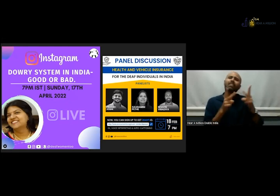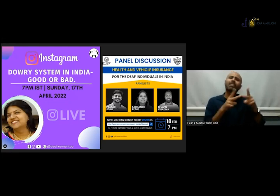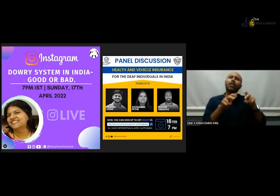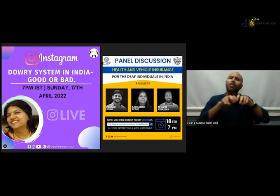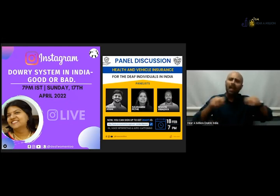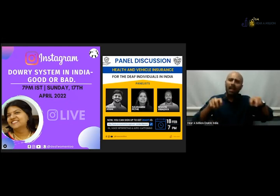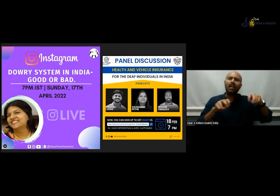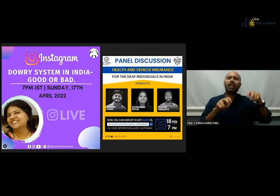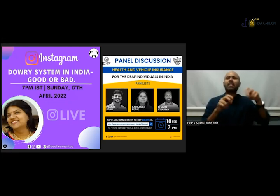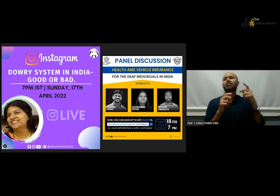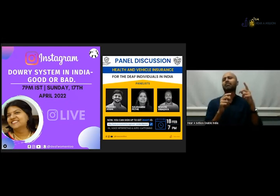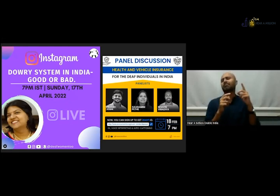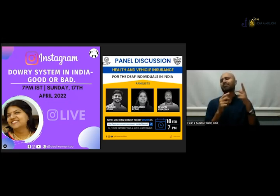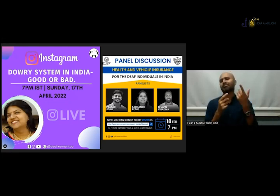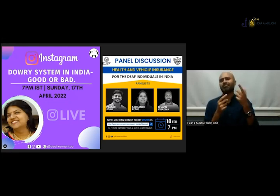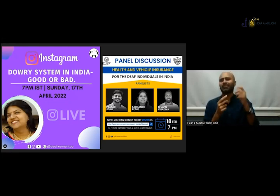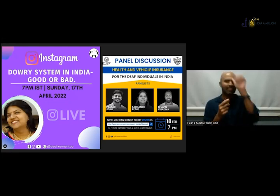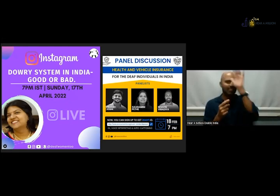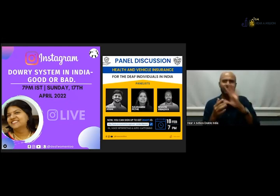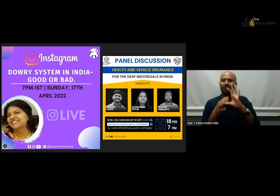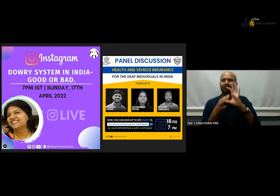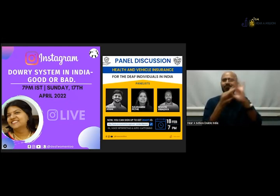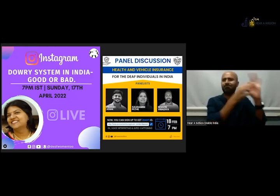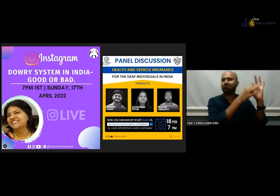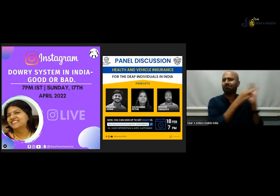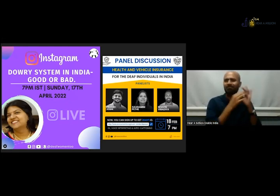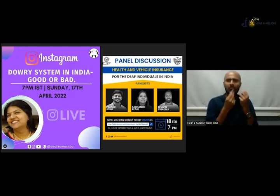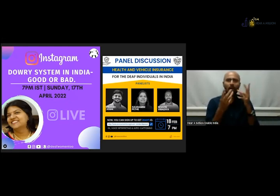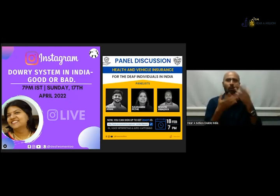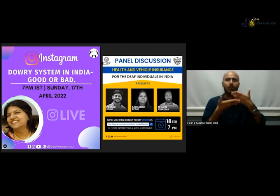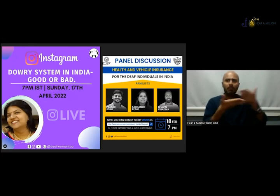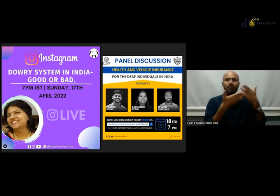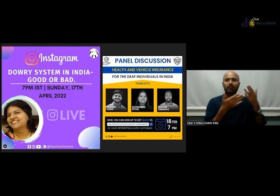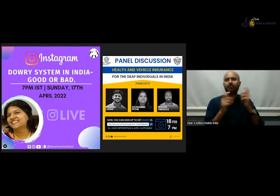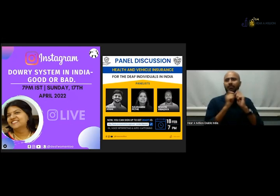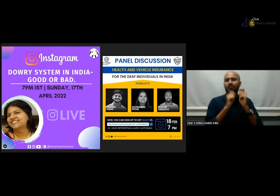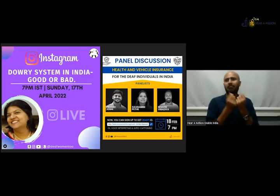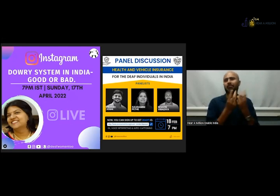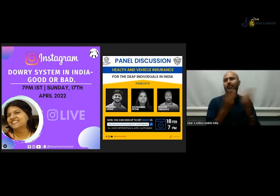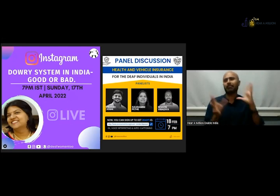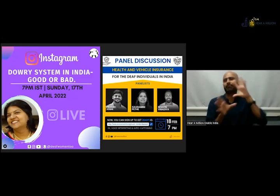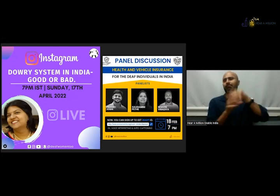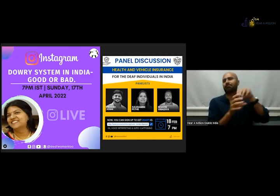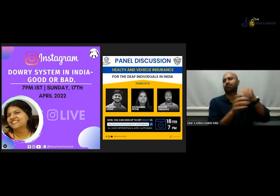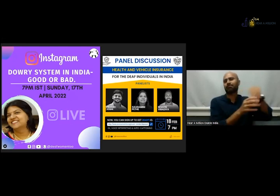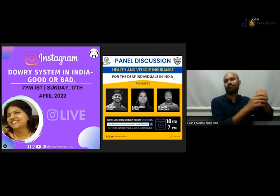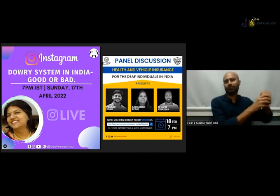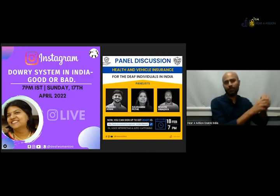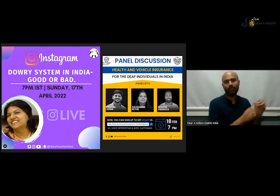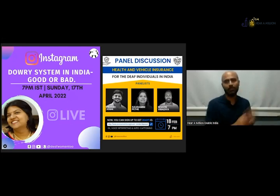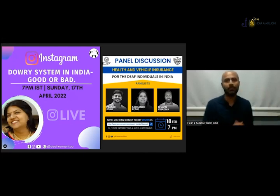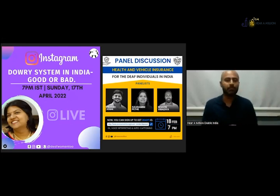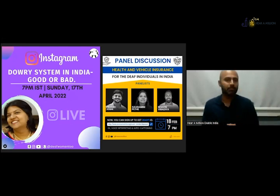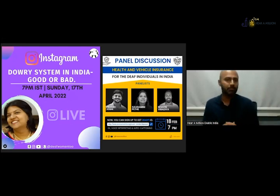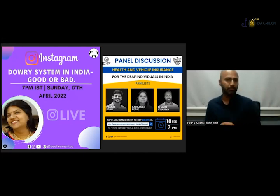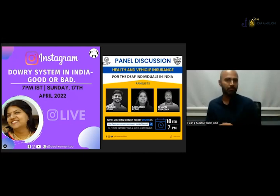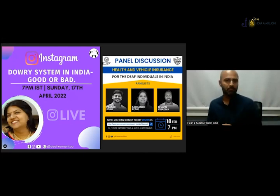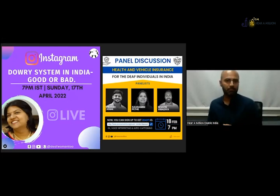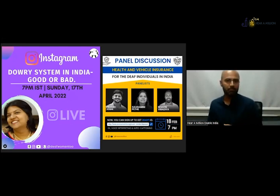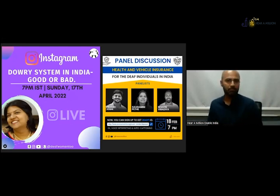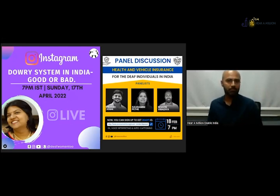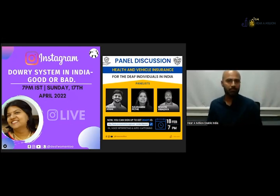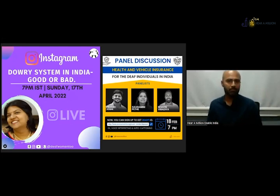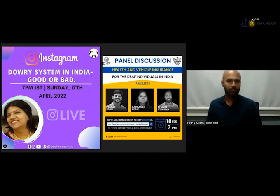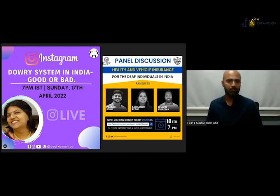getting married, the family are asked to give the dowry to a groom family. So she has